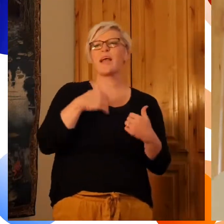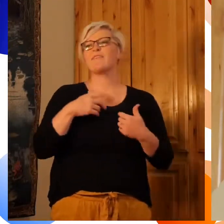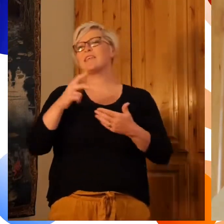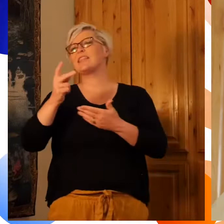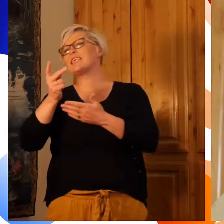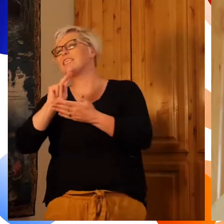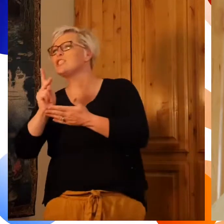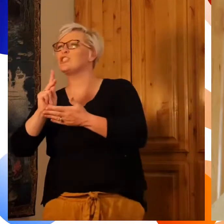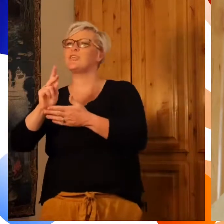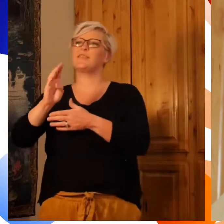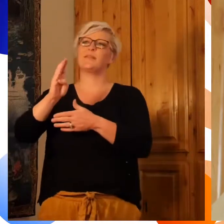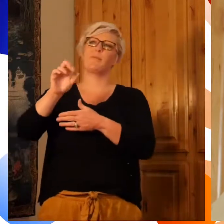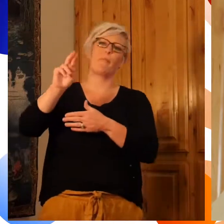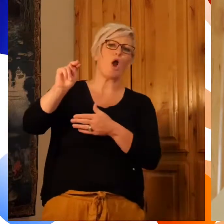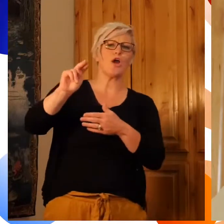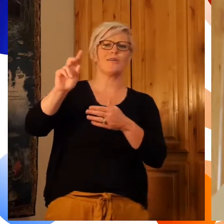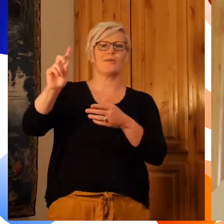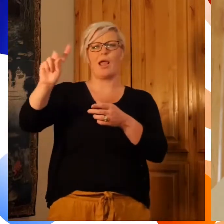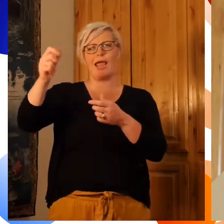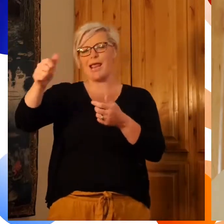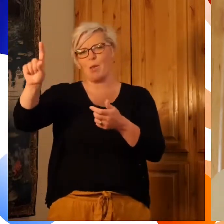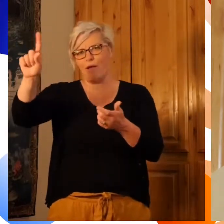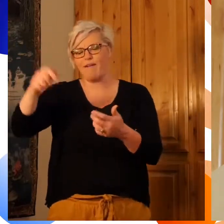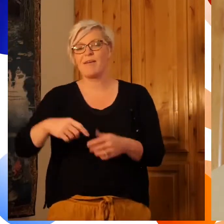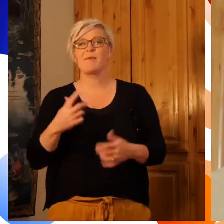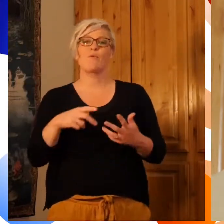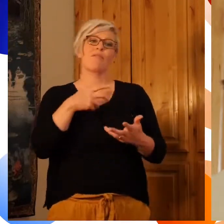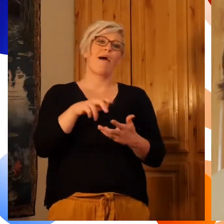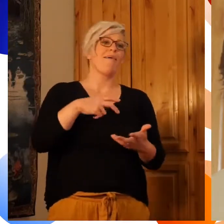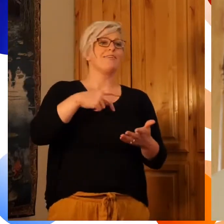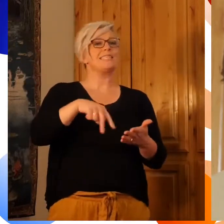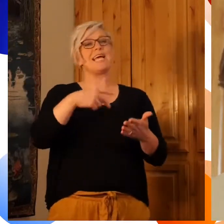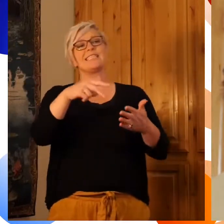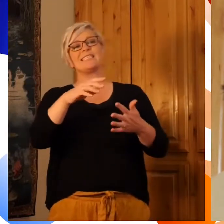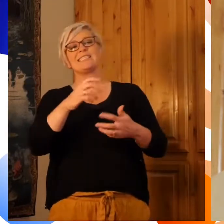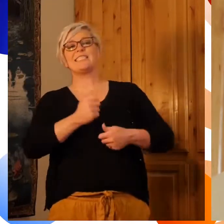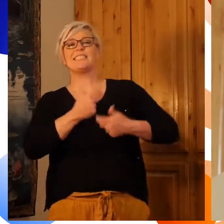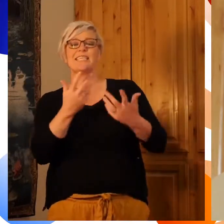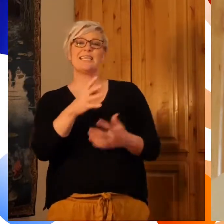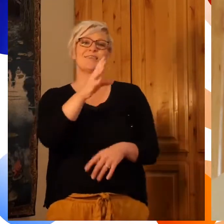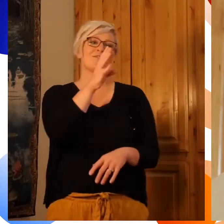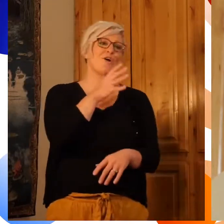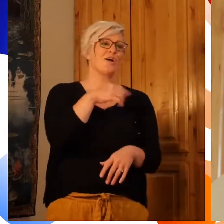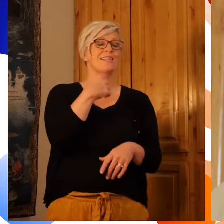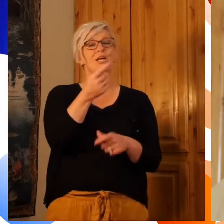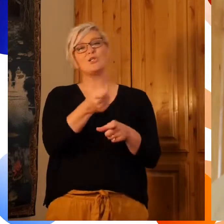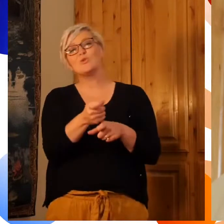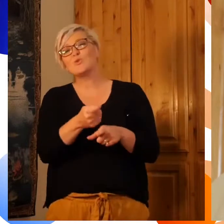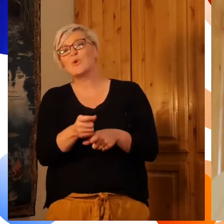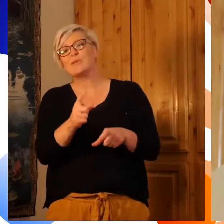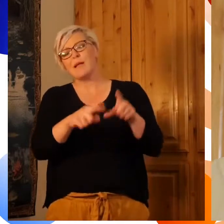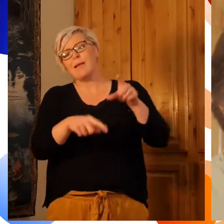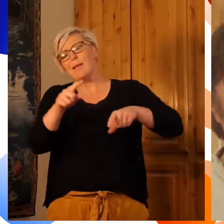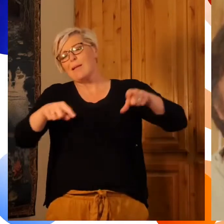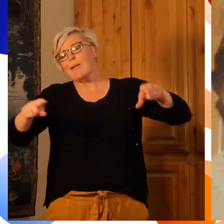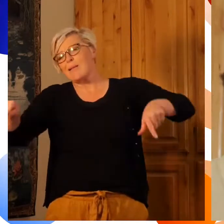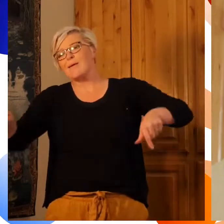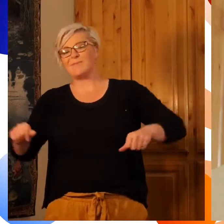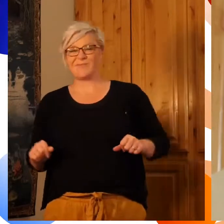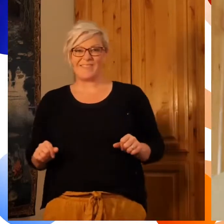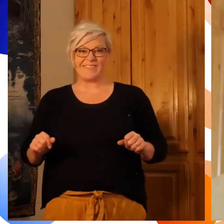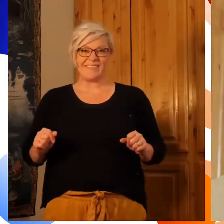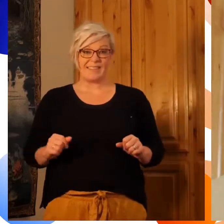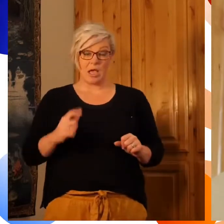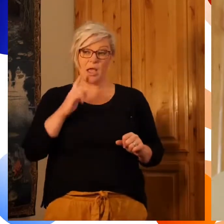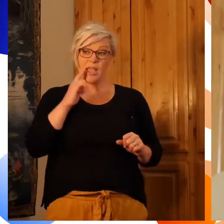and people would laugh, dance, sing, talk, tell jokes, and various things. If you knew a poem, you would also do